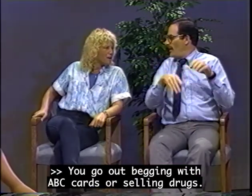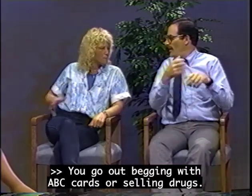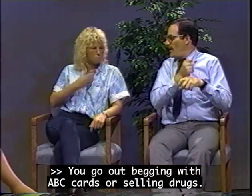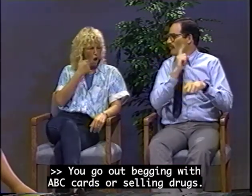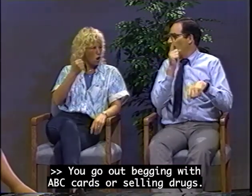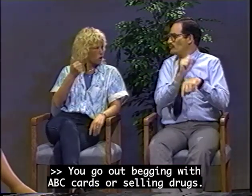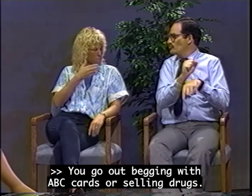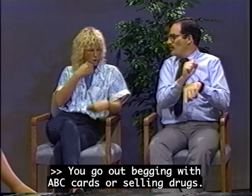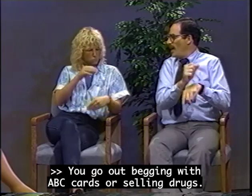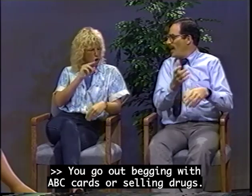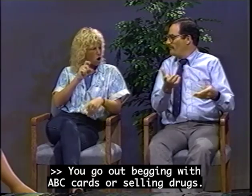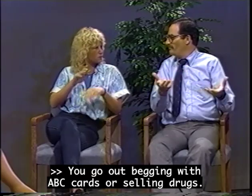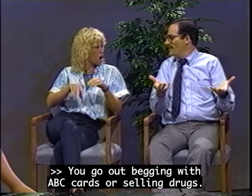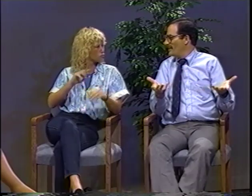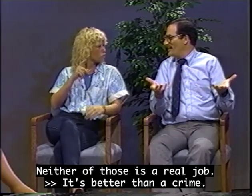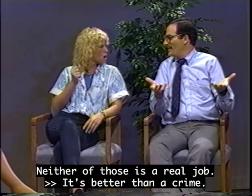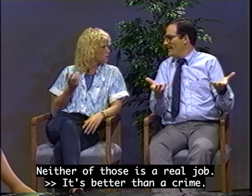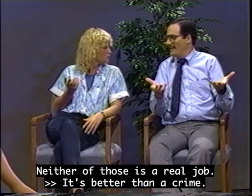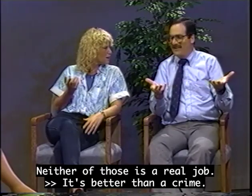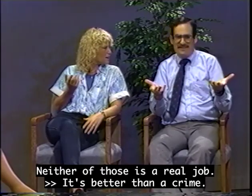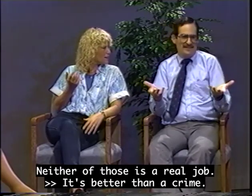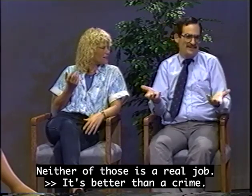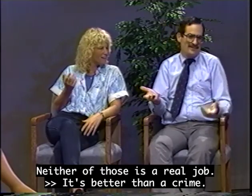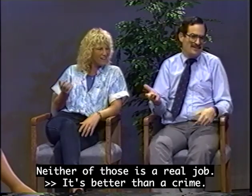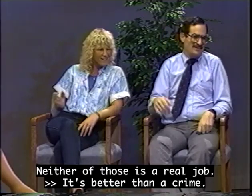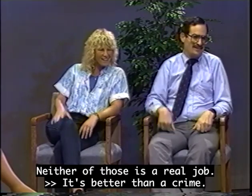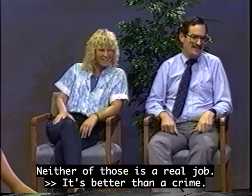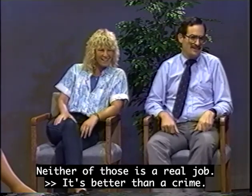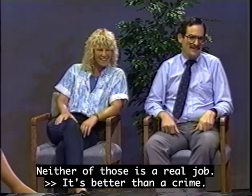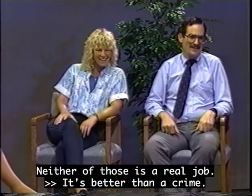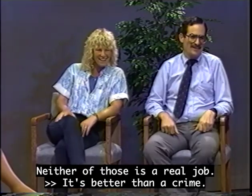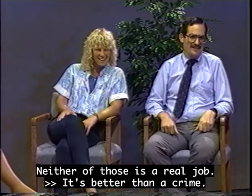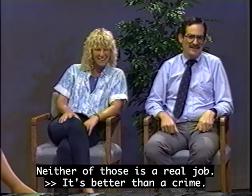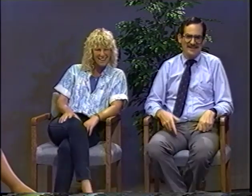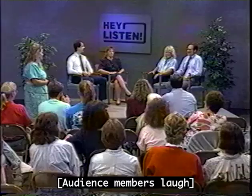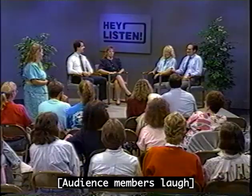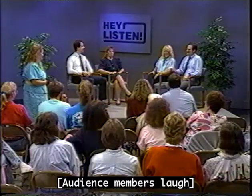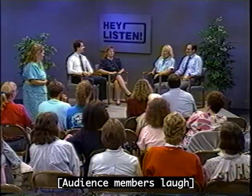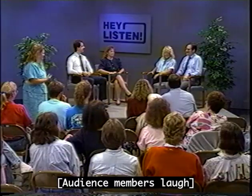with ABC cards or selling drugs. Neither of those is a real It's job. better than a crime.